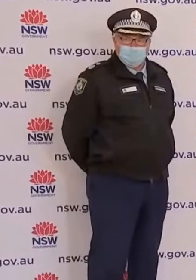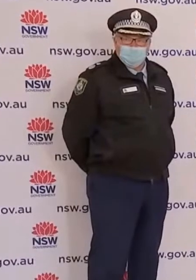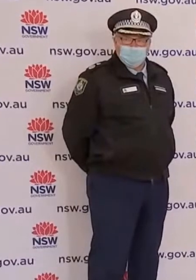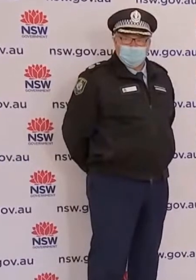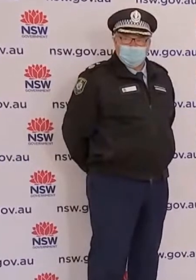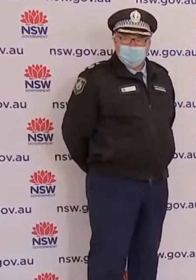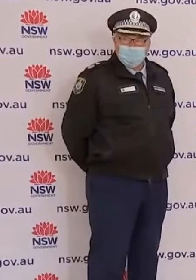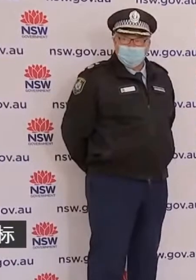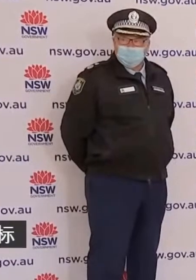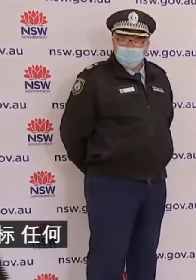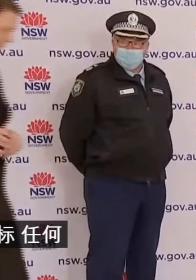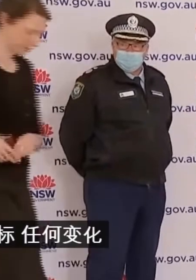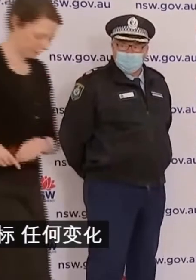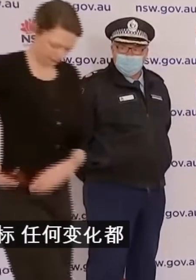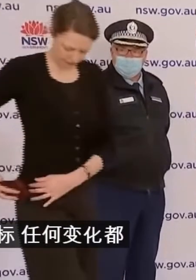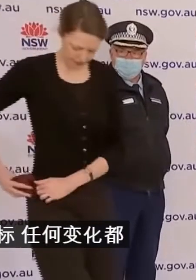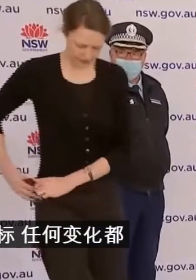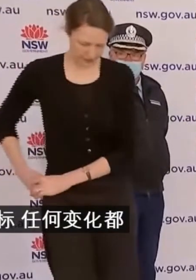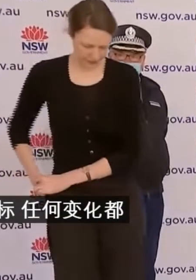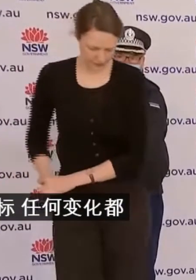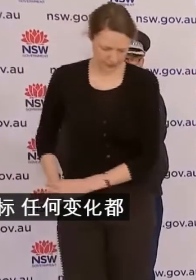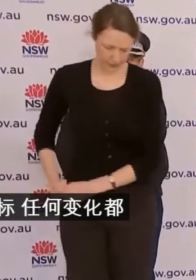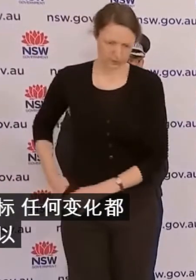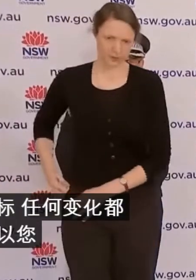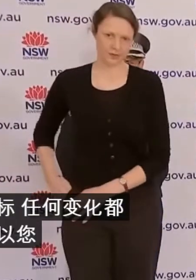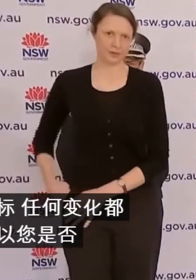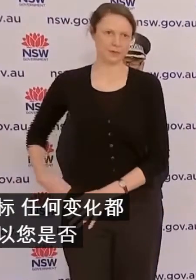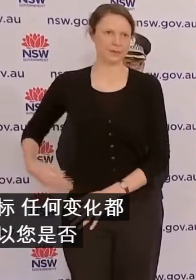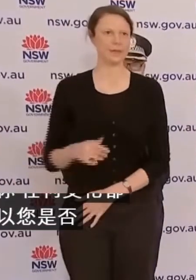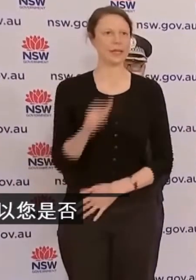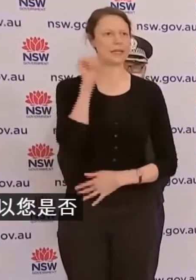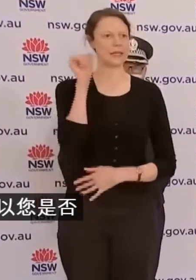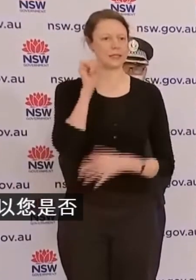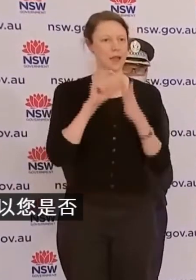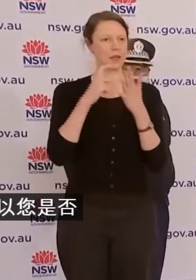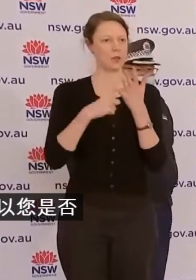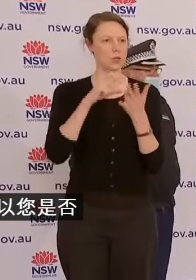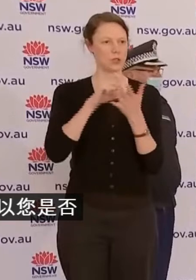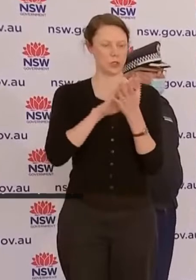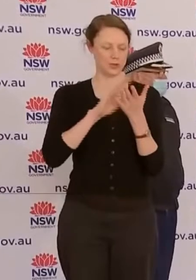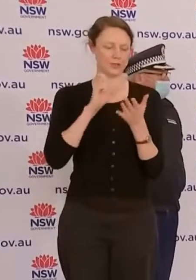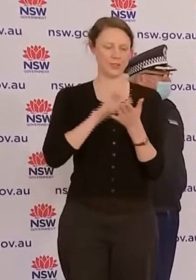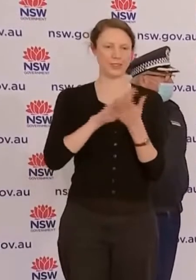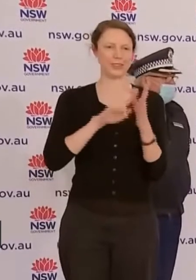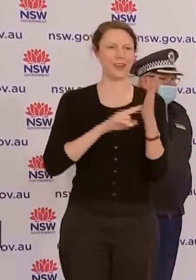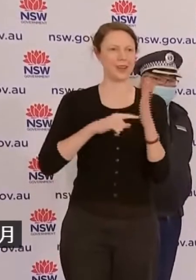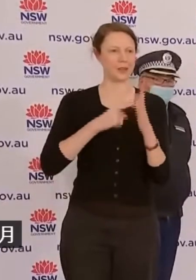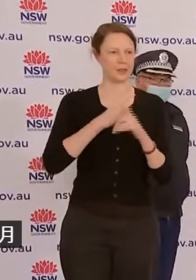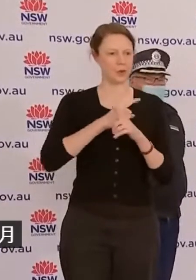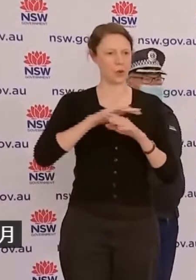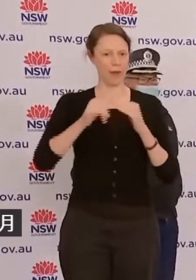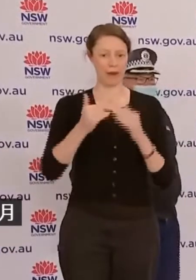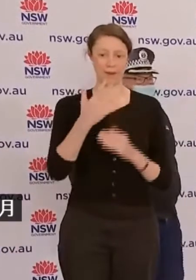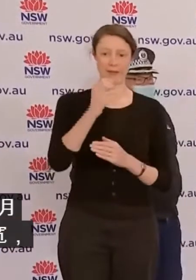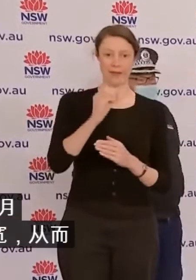the 50% vaccination target, any changes would be very minimal. So are you giving people false hope by suggesting that some restrictions would ease in